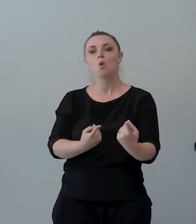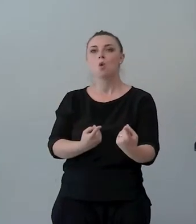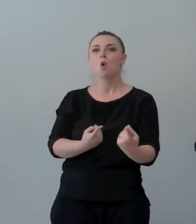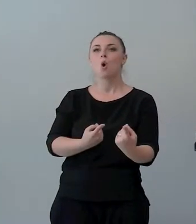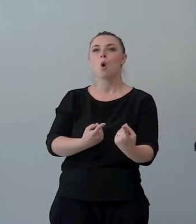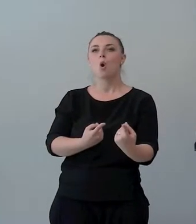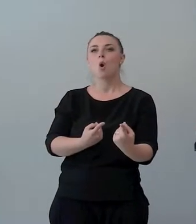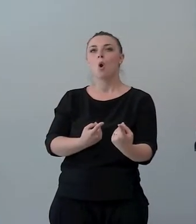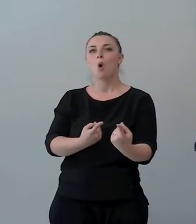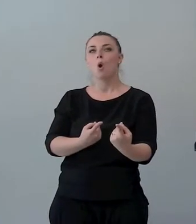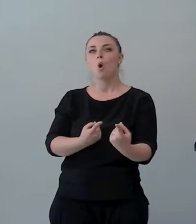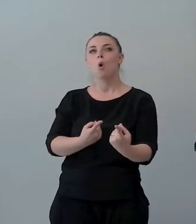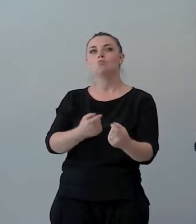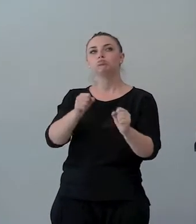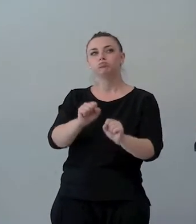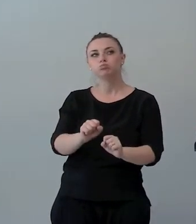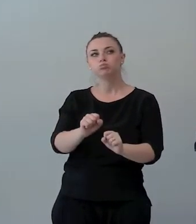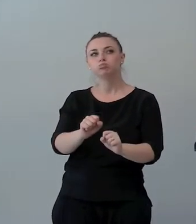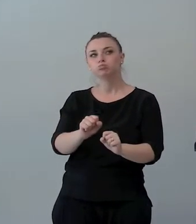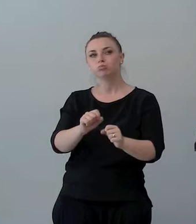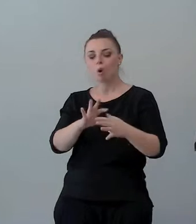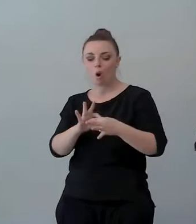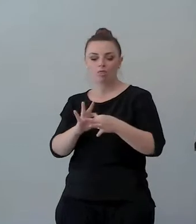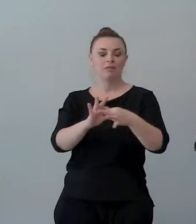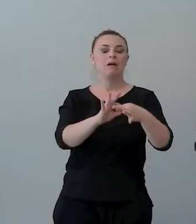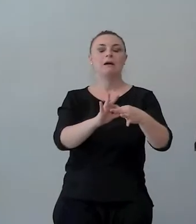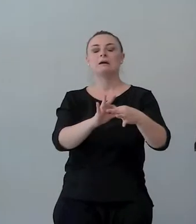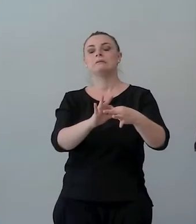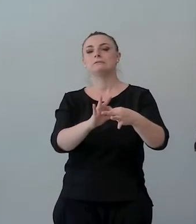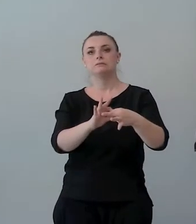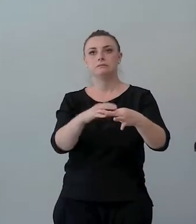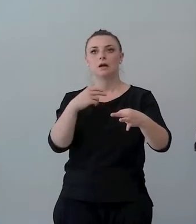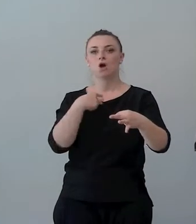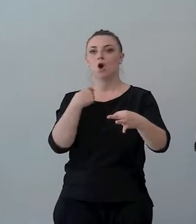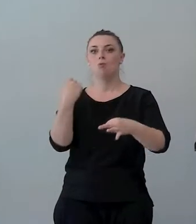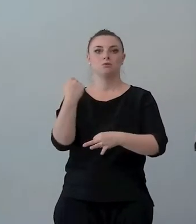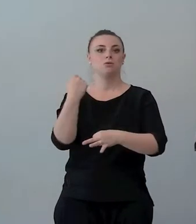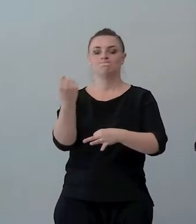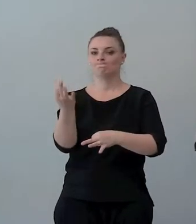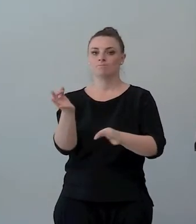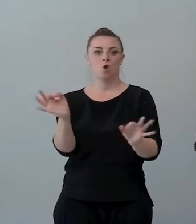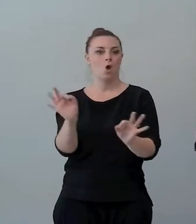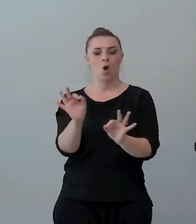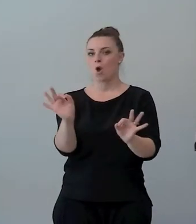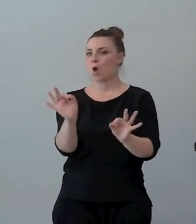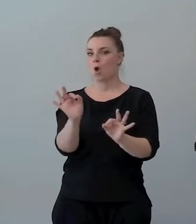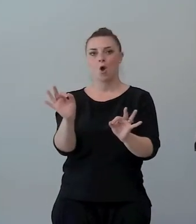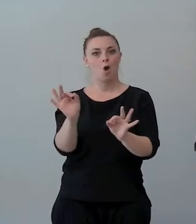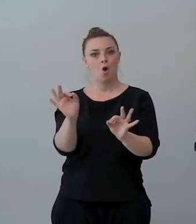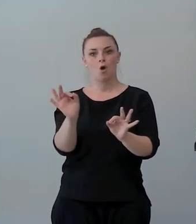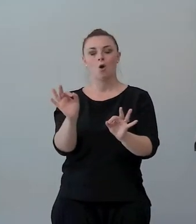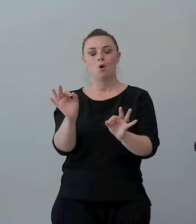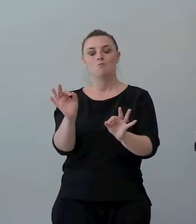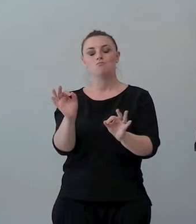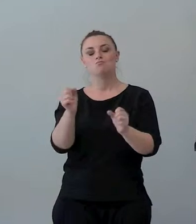certo senso di impotenza. Maybe some of you today can identify with a sort